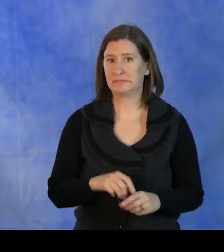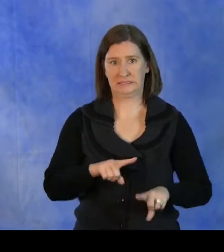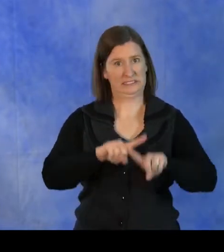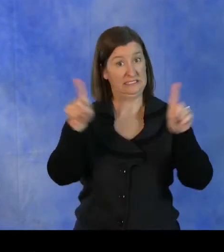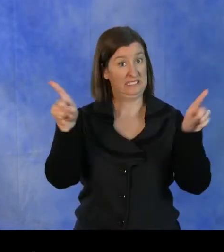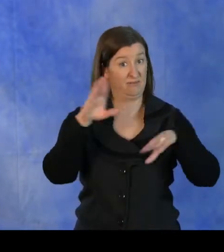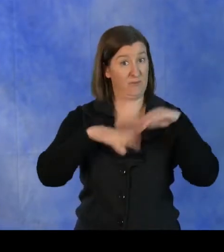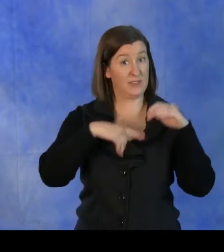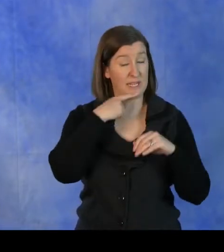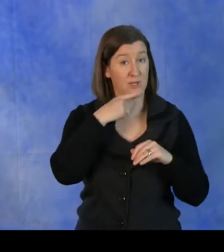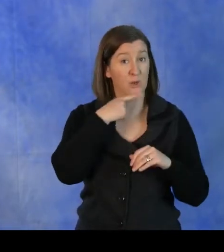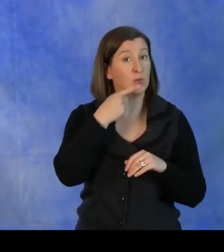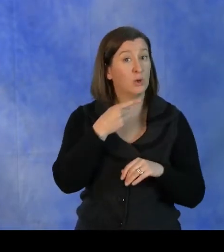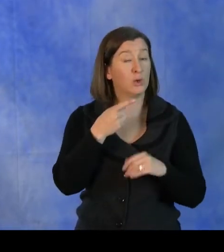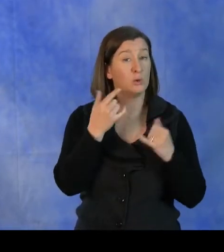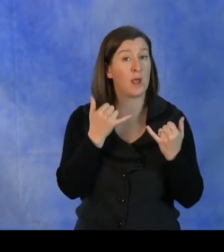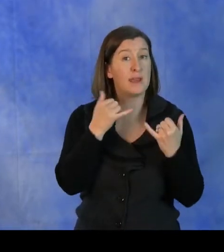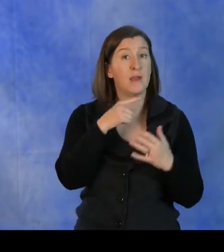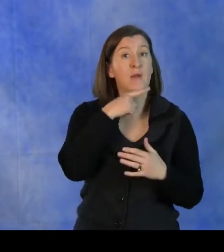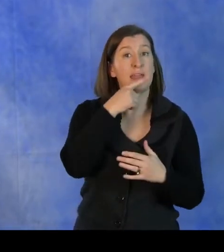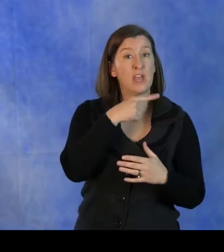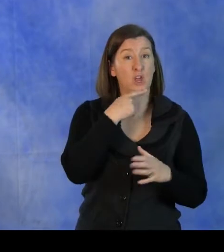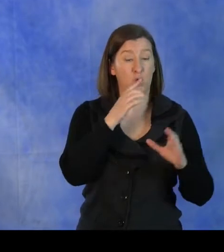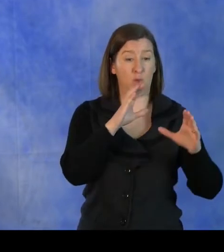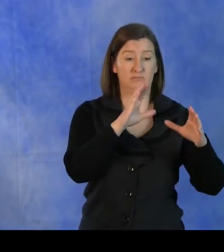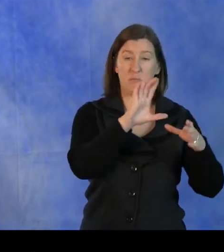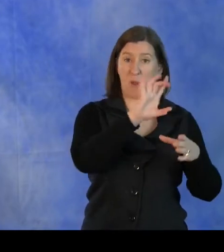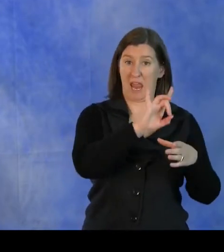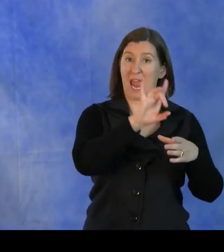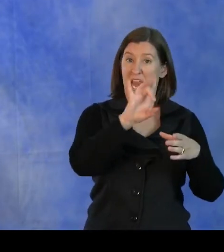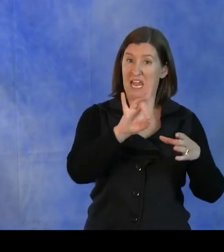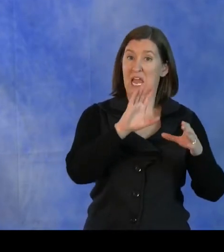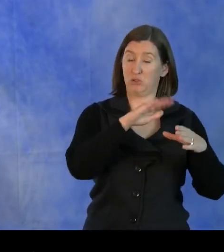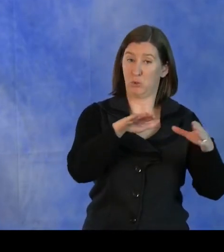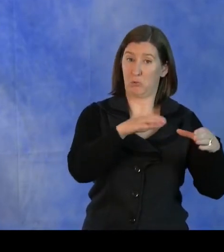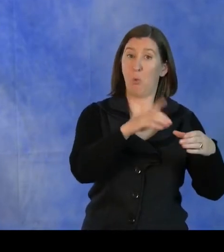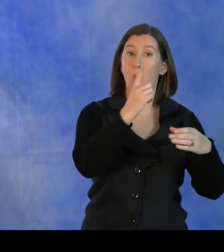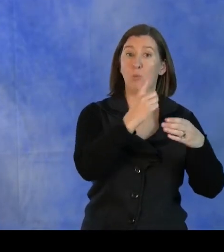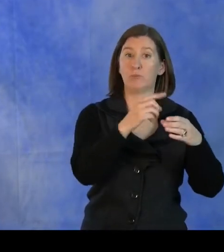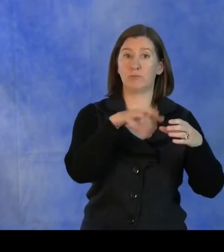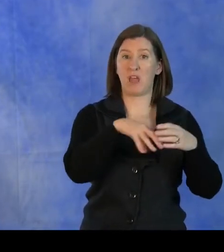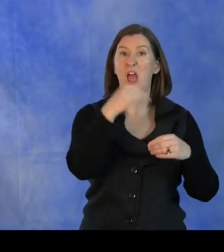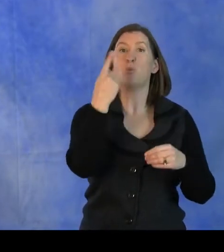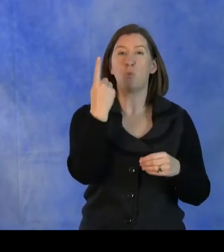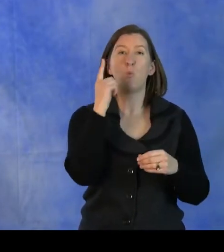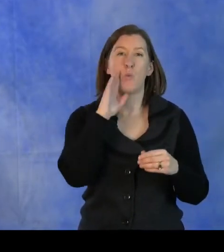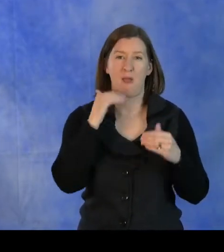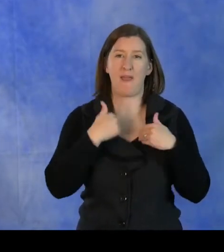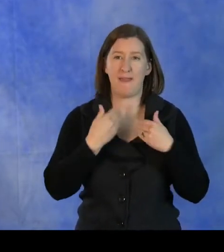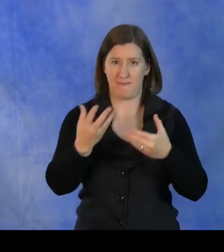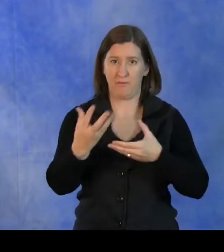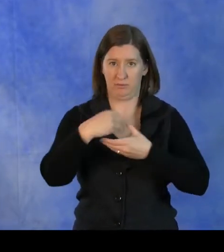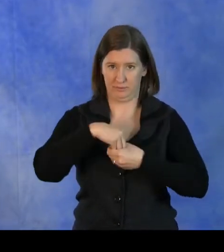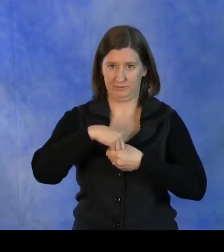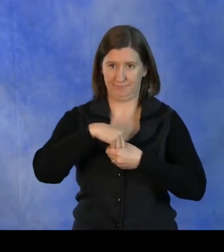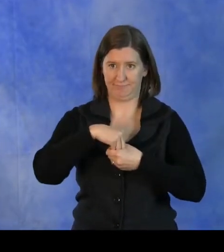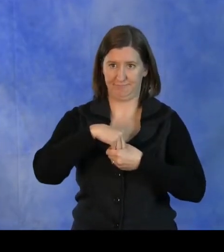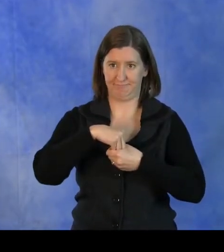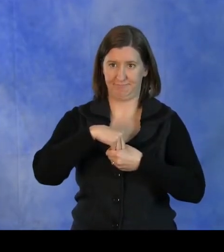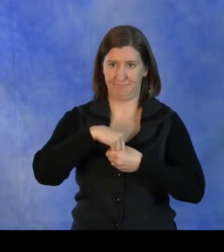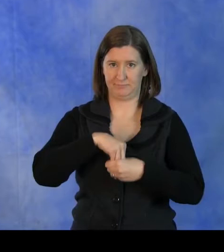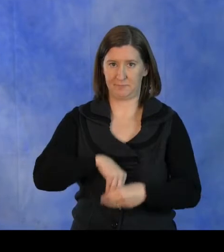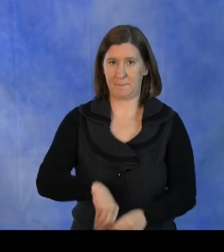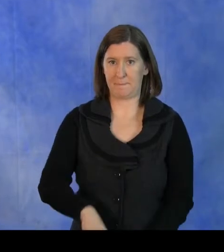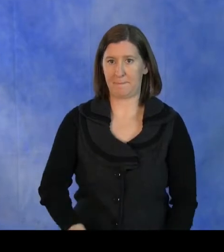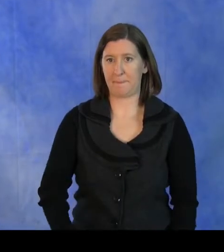autism. And that is different than hearing children. Now, for hearing children, it's about